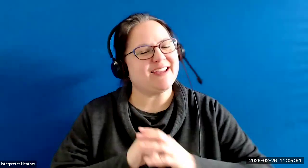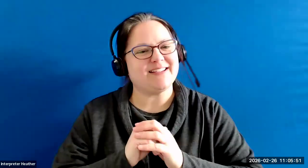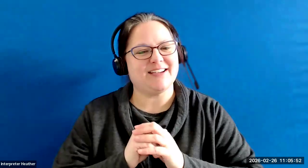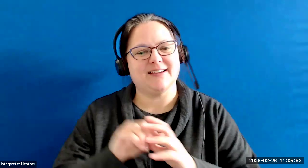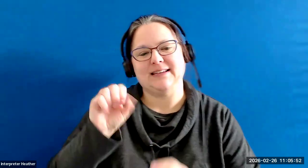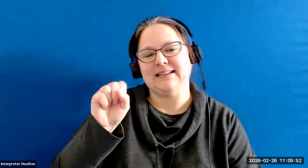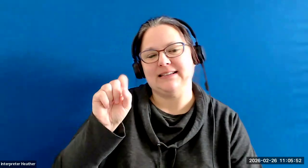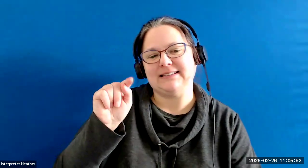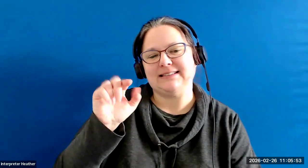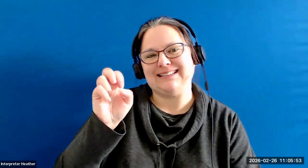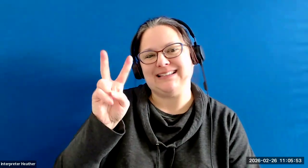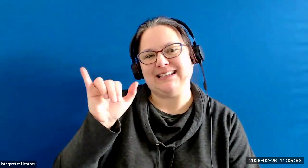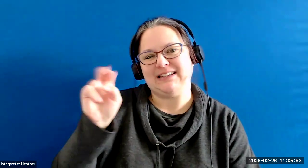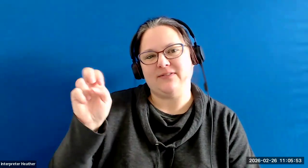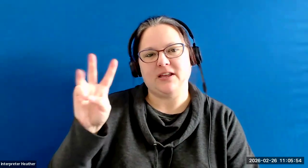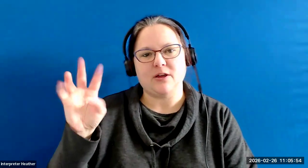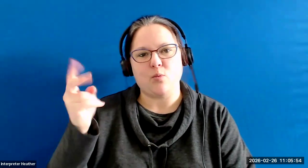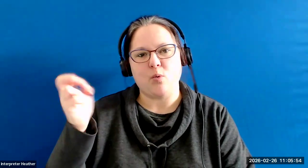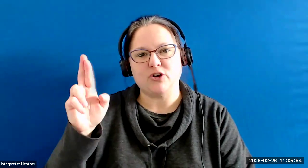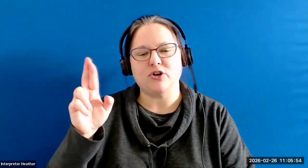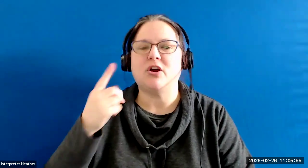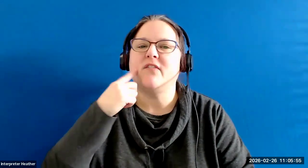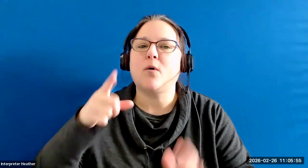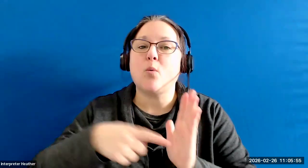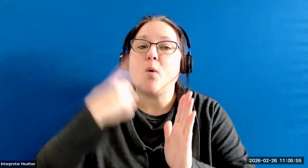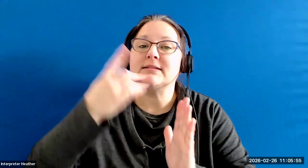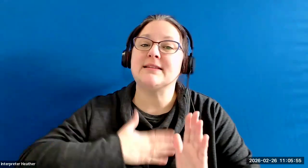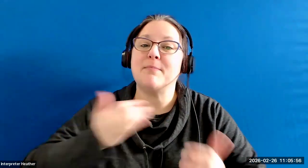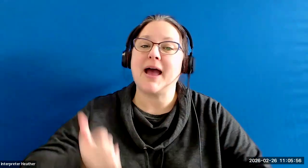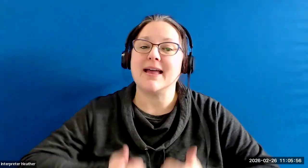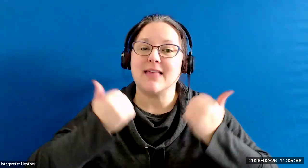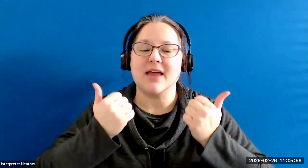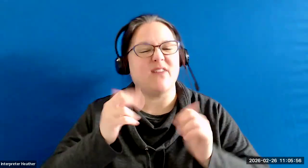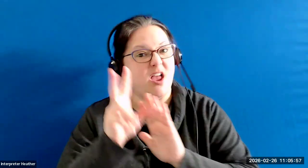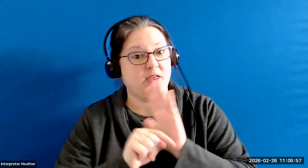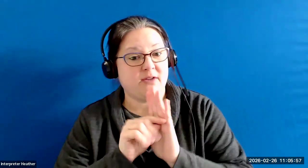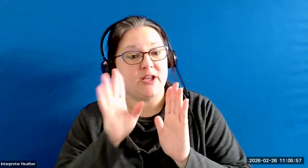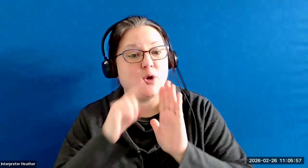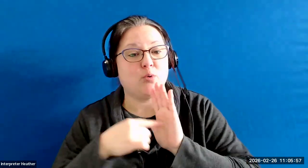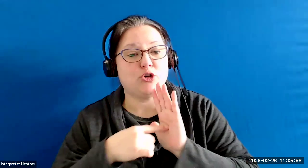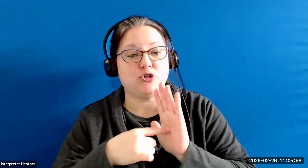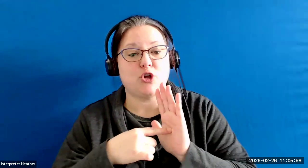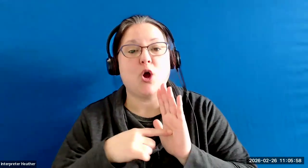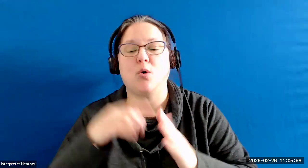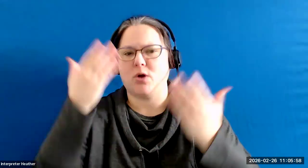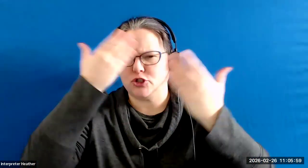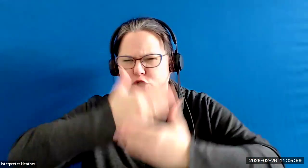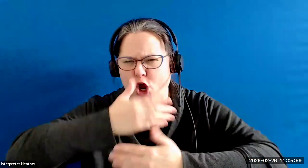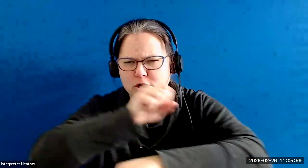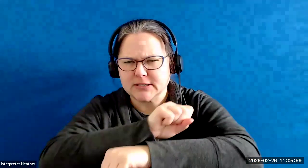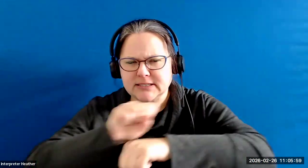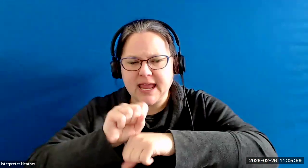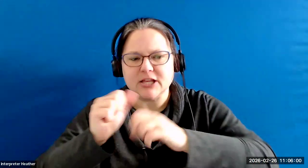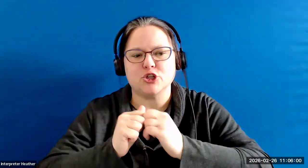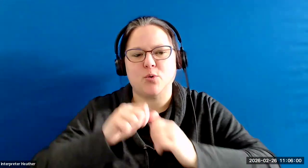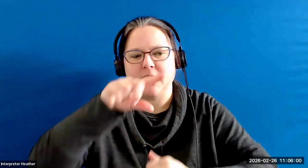Stevie Wonder, For Once in My Life. The video will show a dark stage with Black